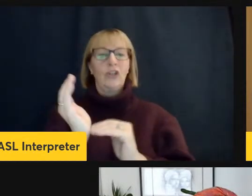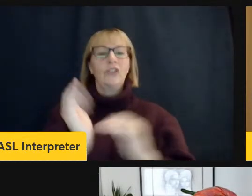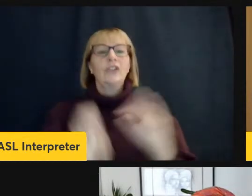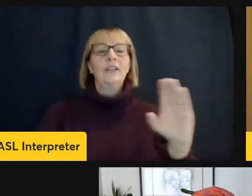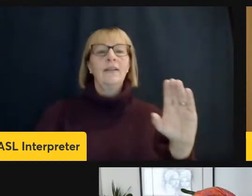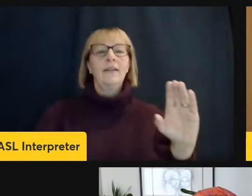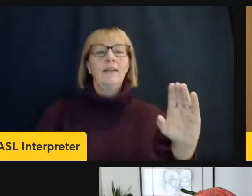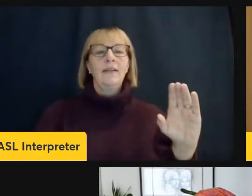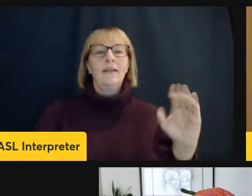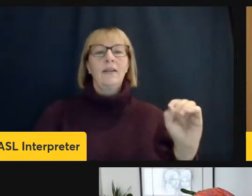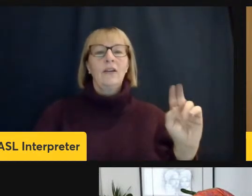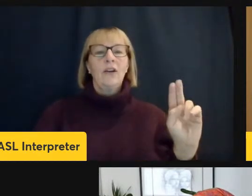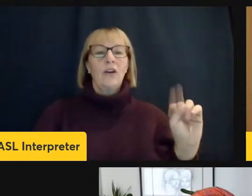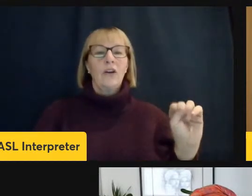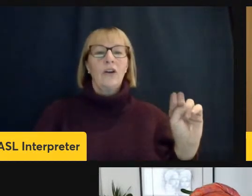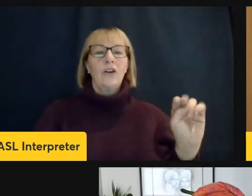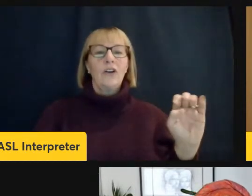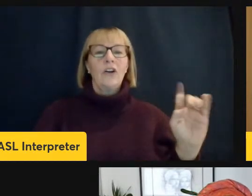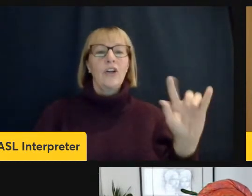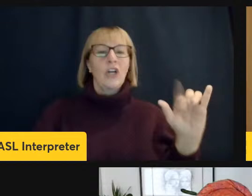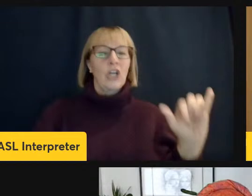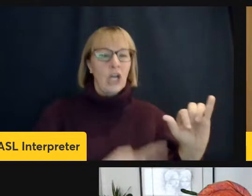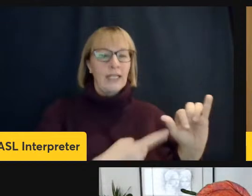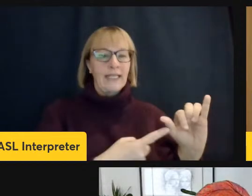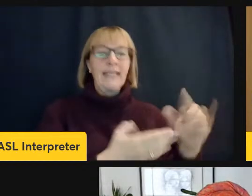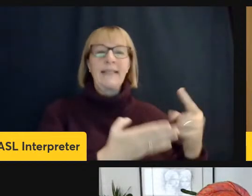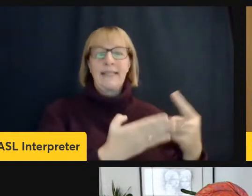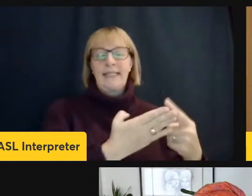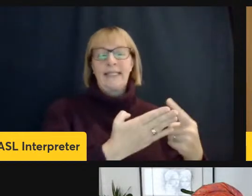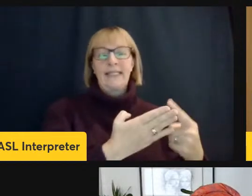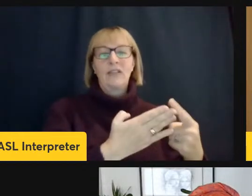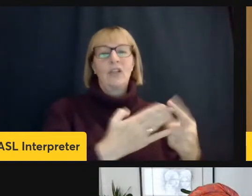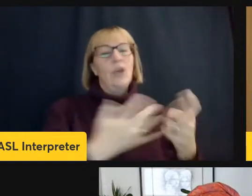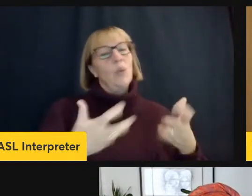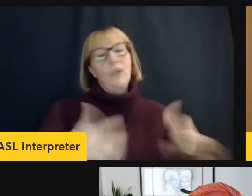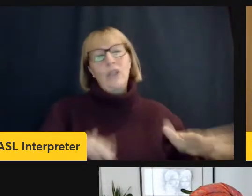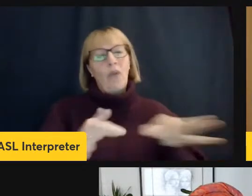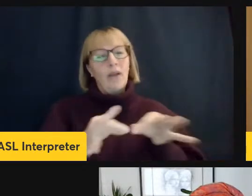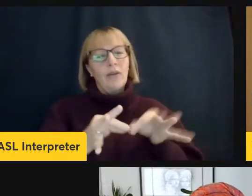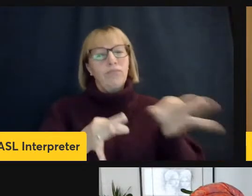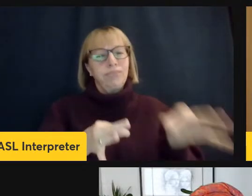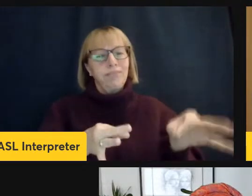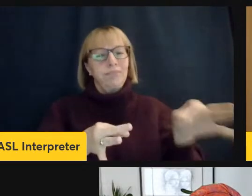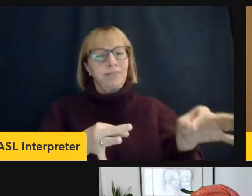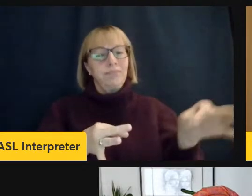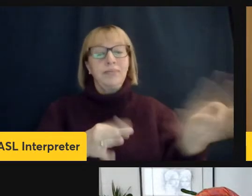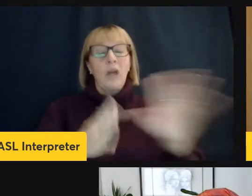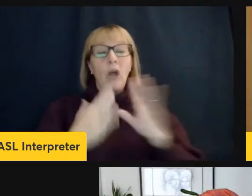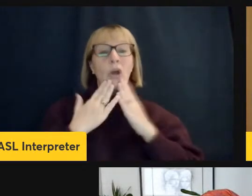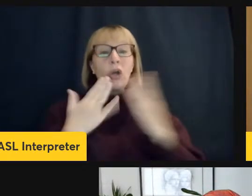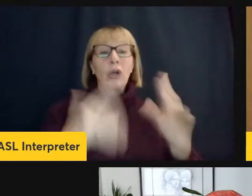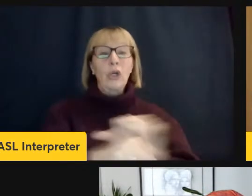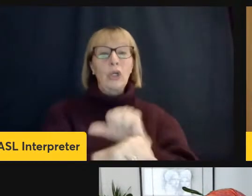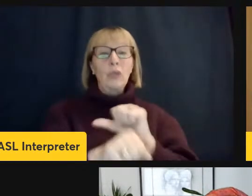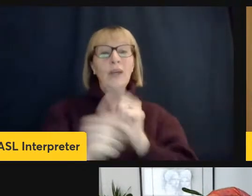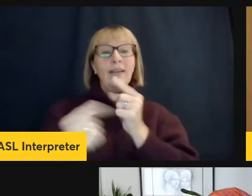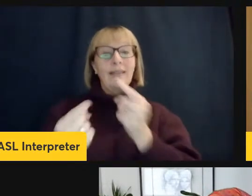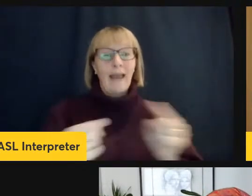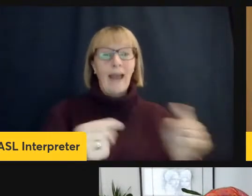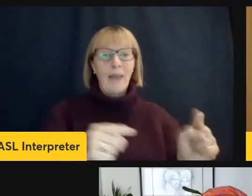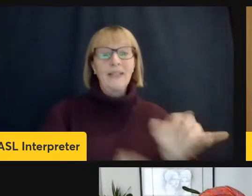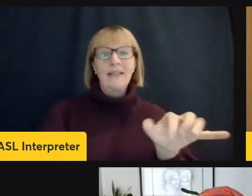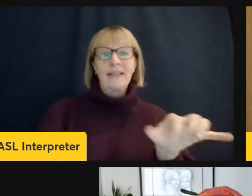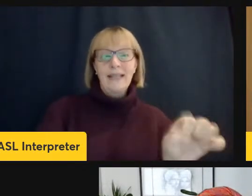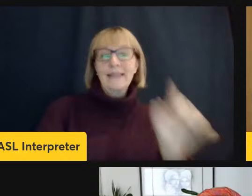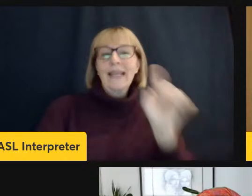taking stock and not using that as an opportunity to delay. So a lot of good work has been done, as you've heard and as you will